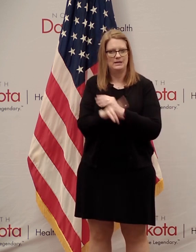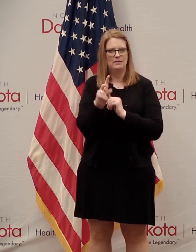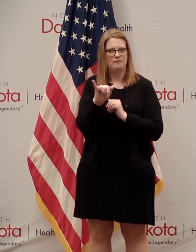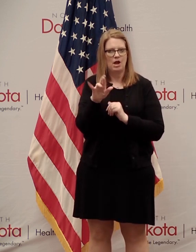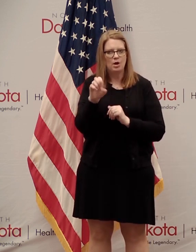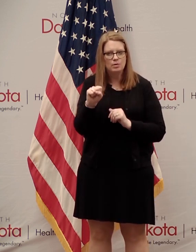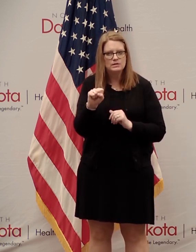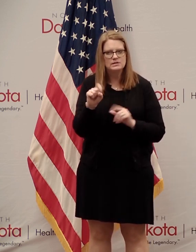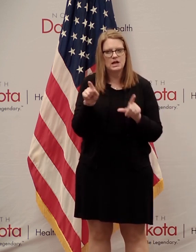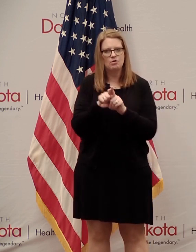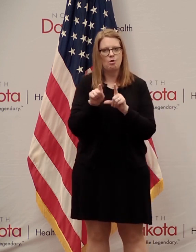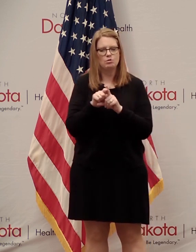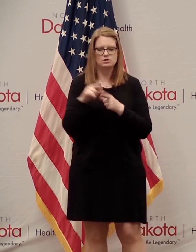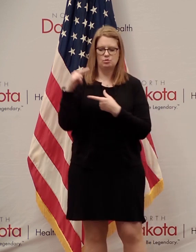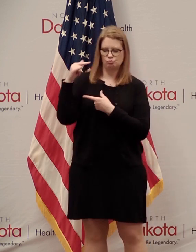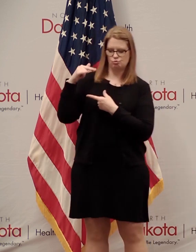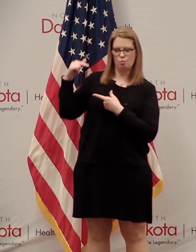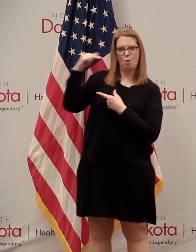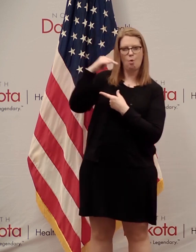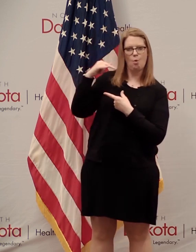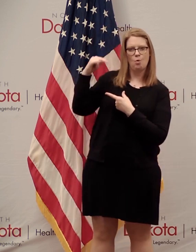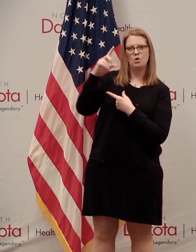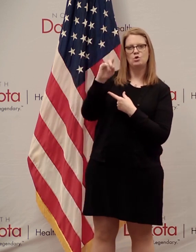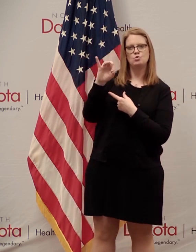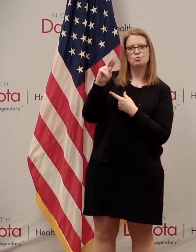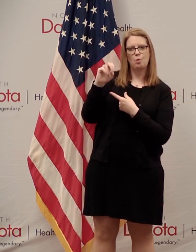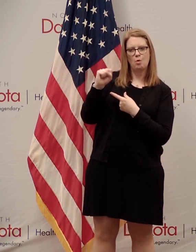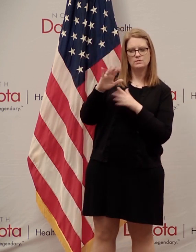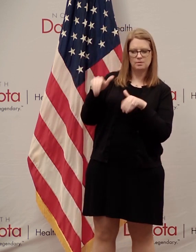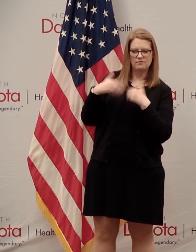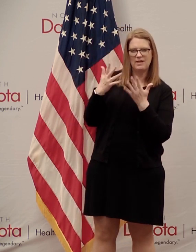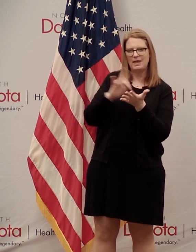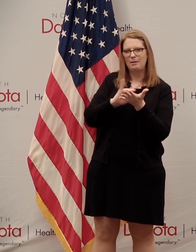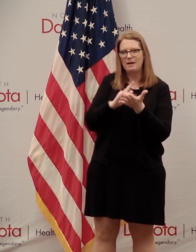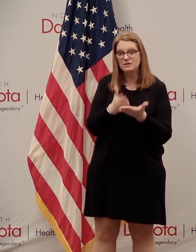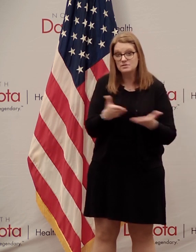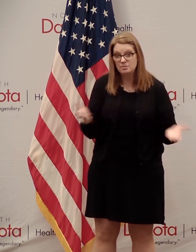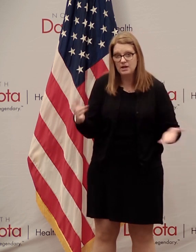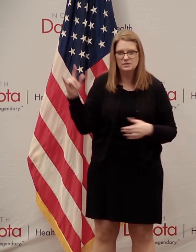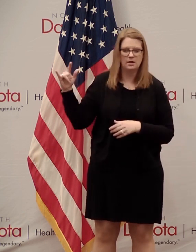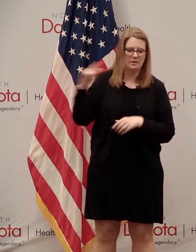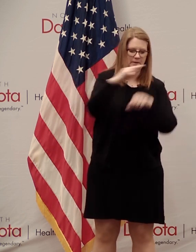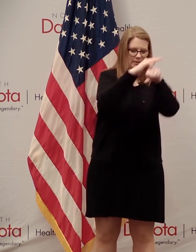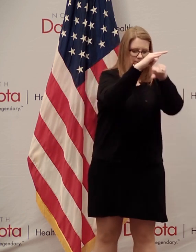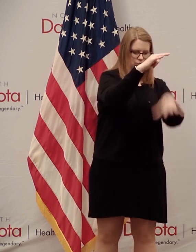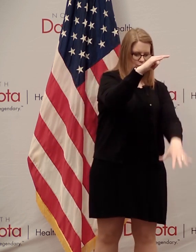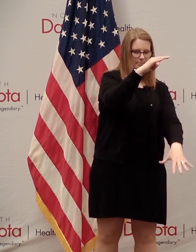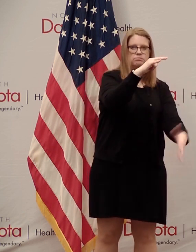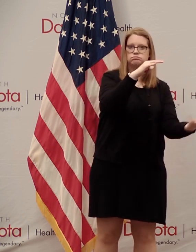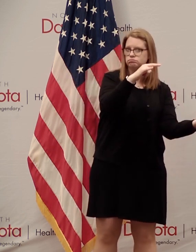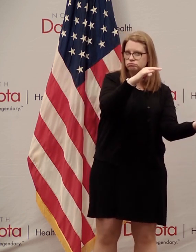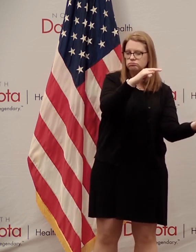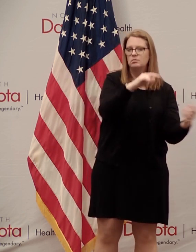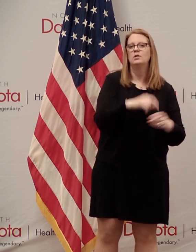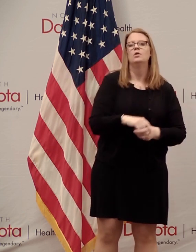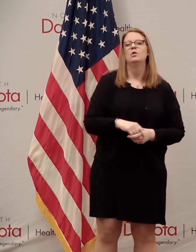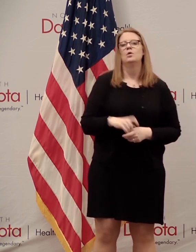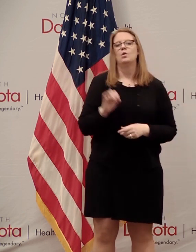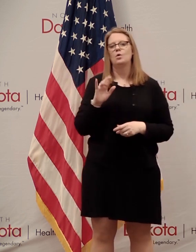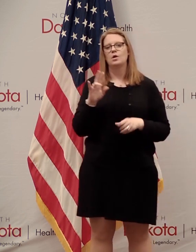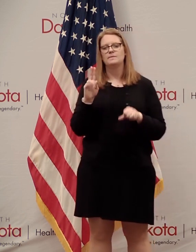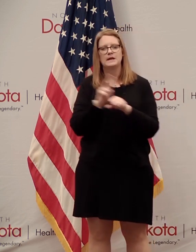understand how drones might deliver medical supplies, or they could also be used in trying to